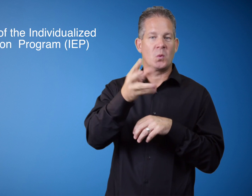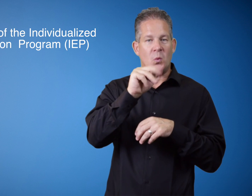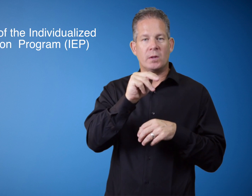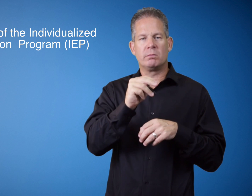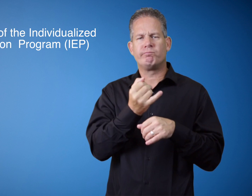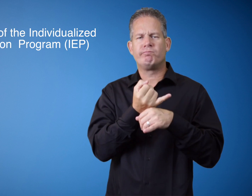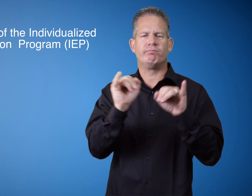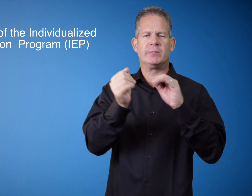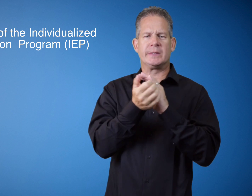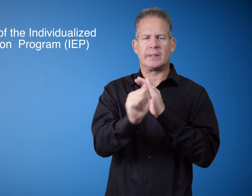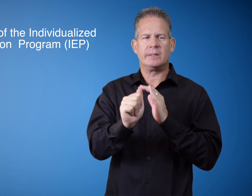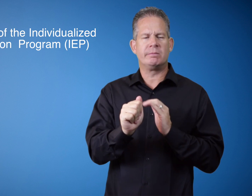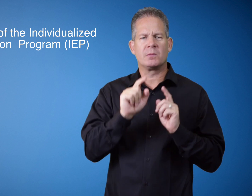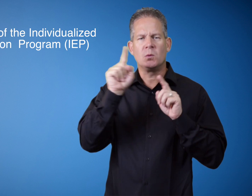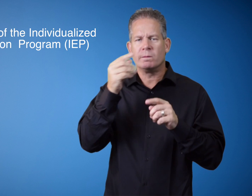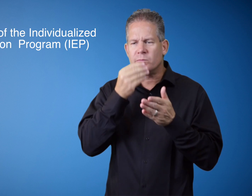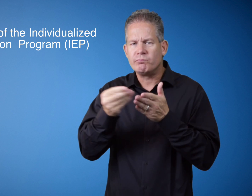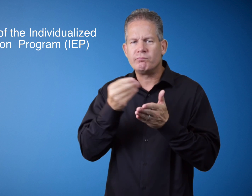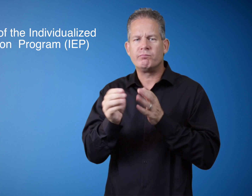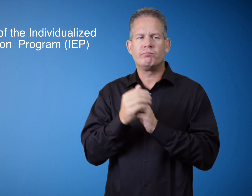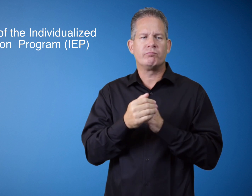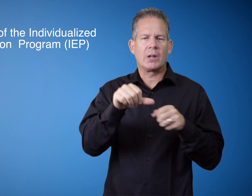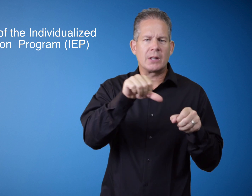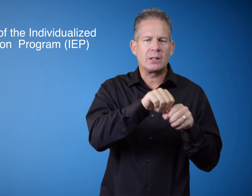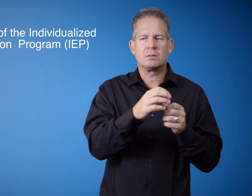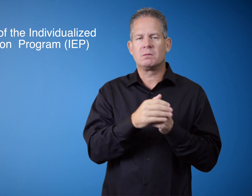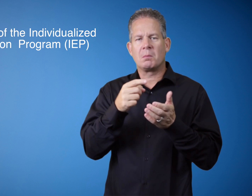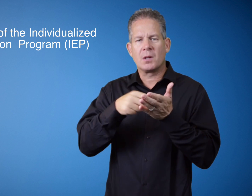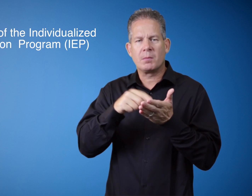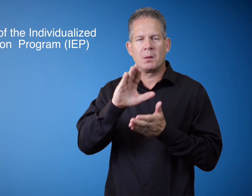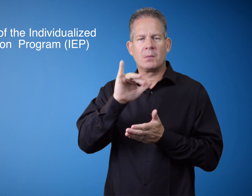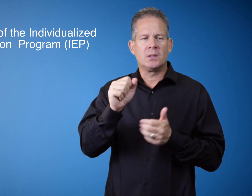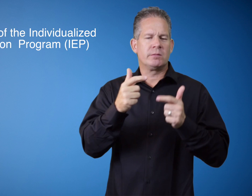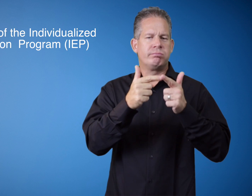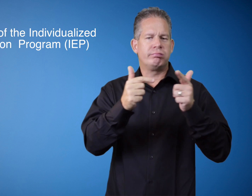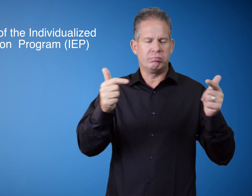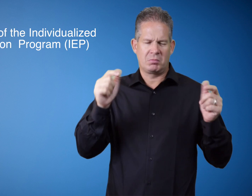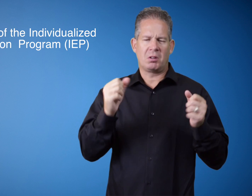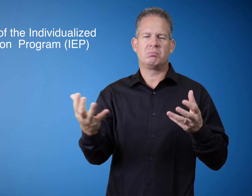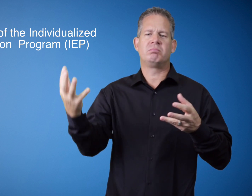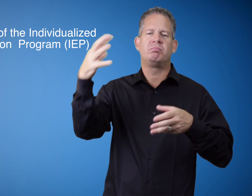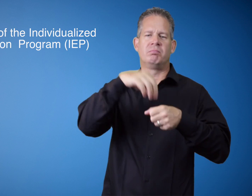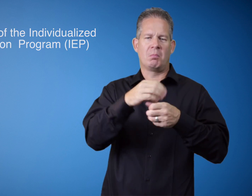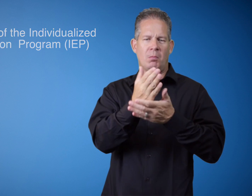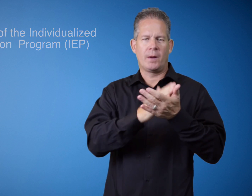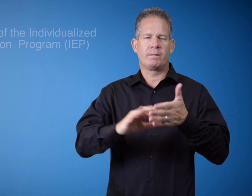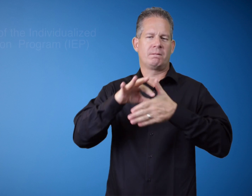If you'd rather live on your own and independently and learn how to develop your independent skills, such as shopping, getting gas, and paying